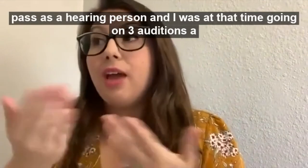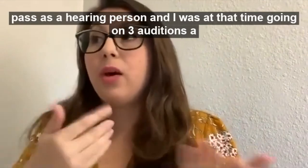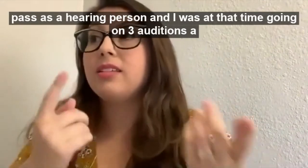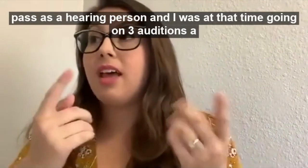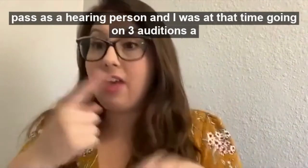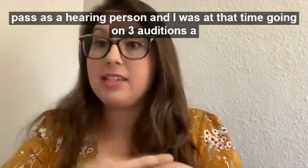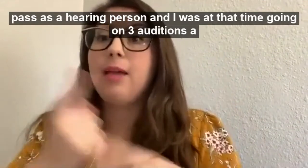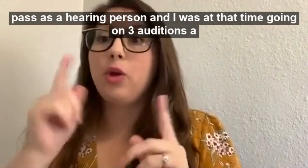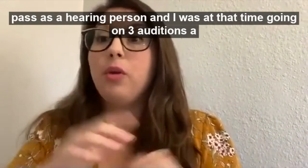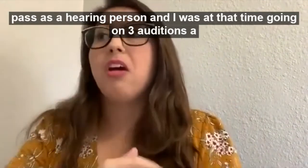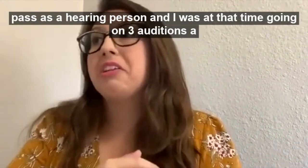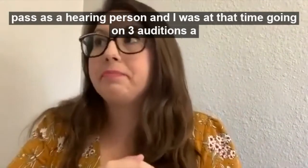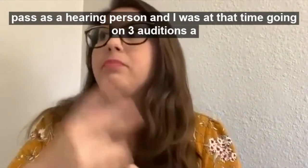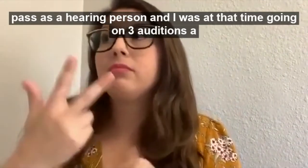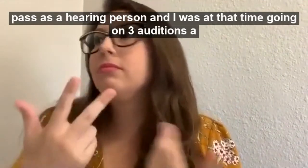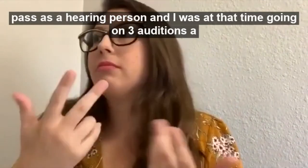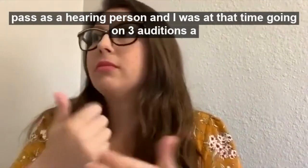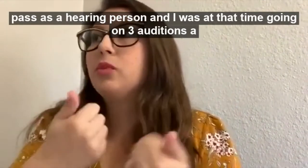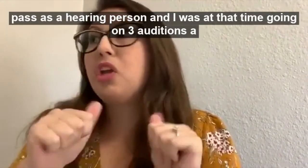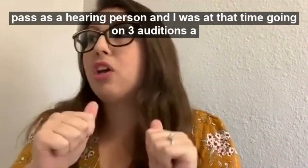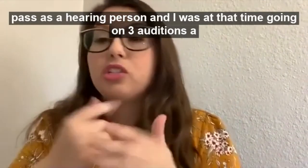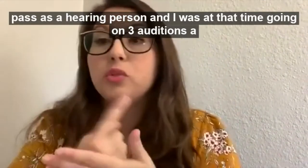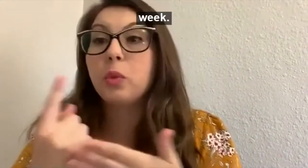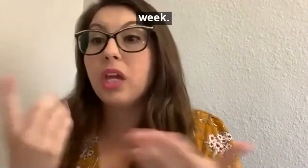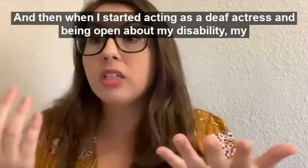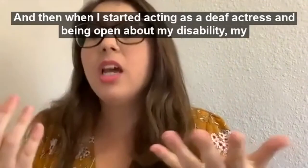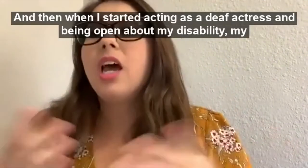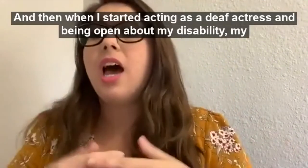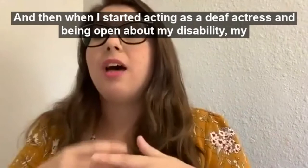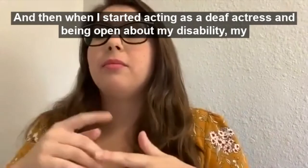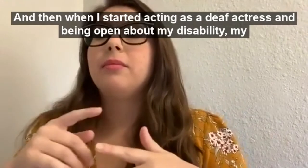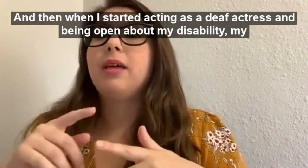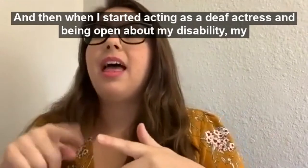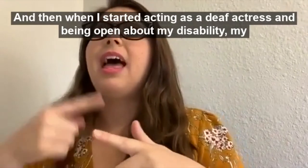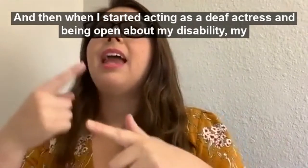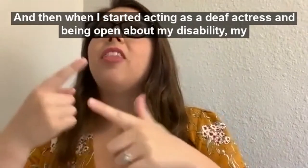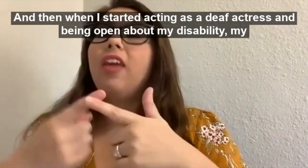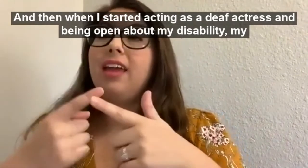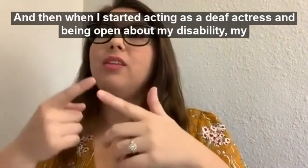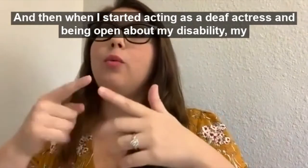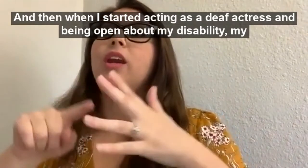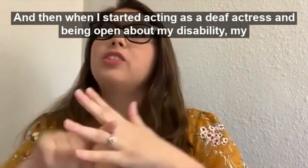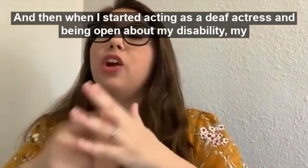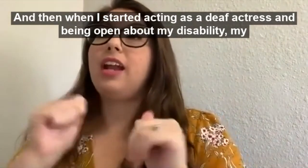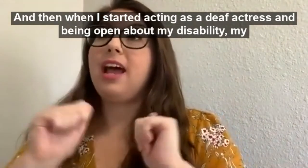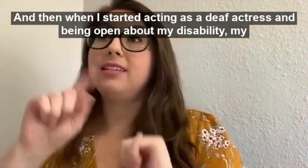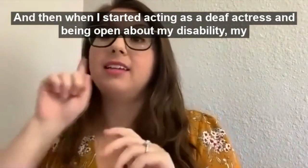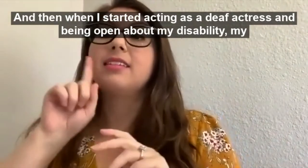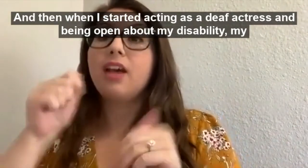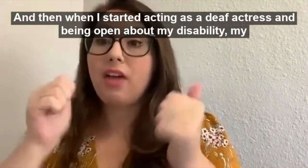was at that time going on 3 auditions a week. And then when I started acting as a deaf